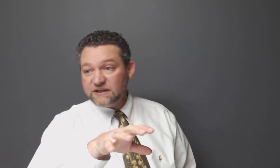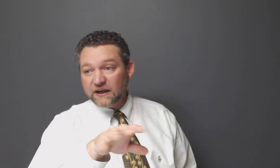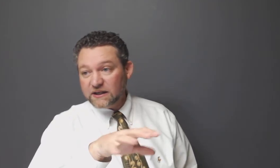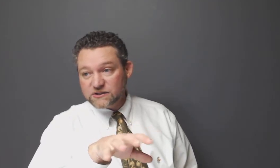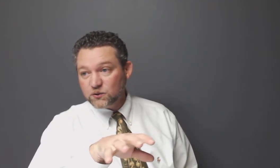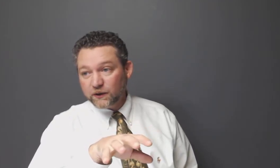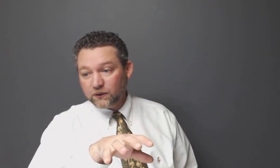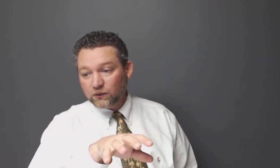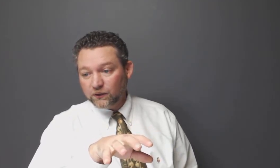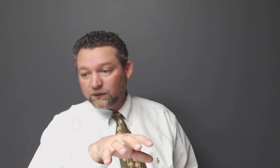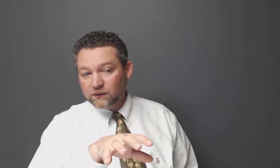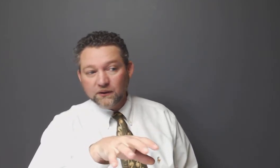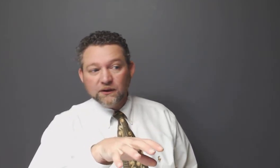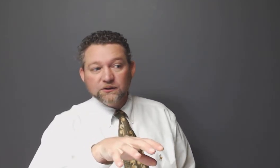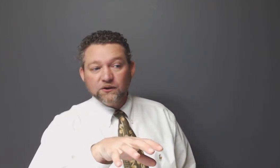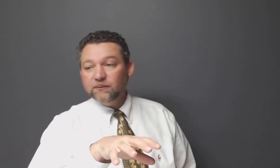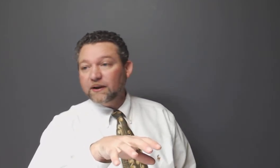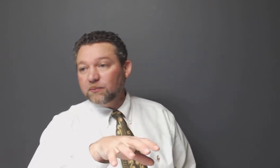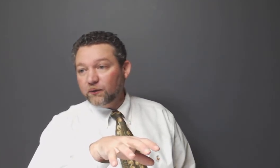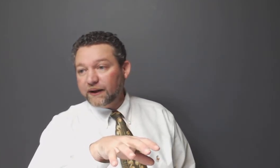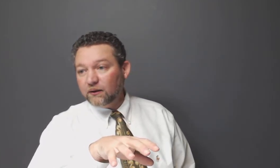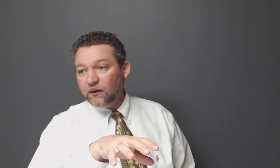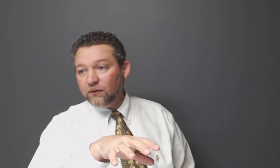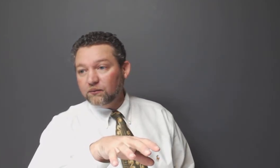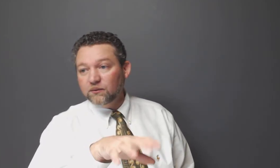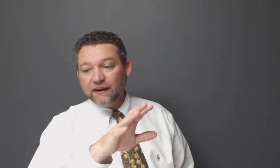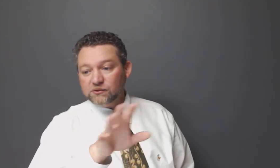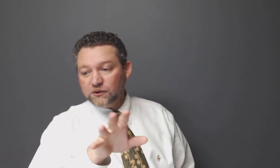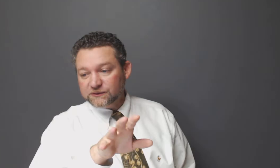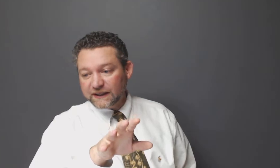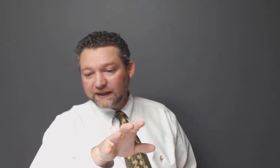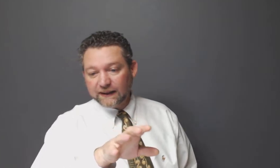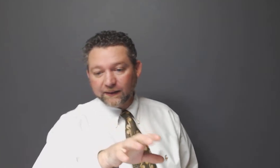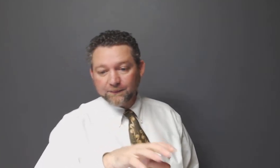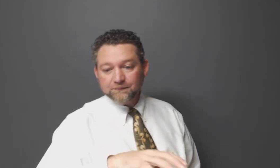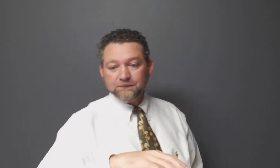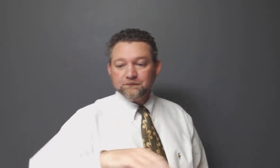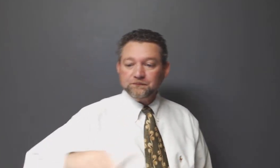not a historic word. I'm talking about a bow and arrow. The Bible's always ahead of time.